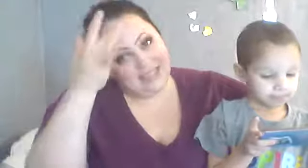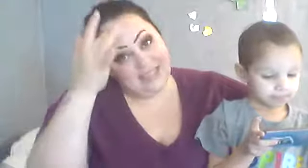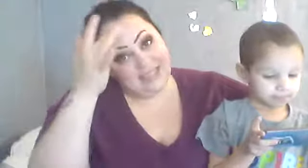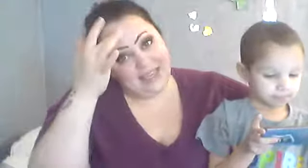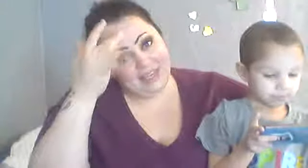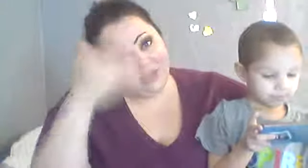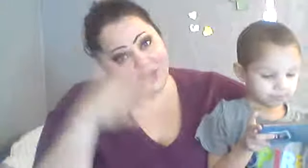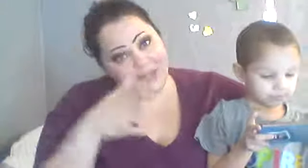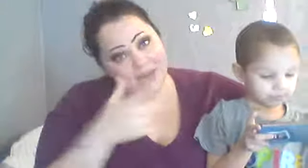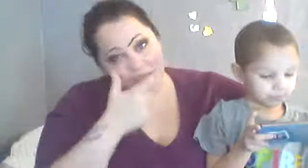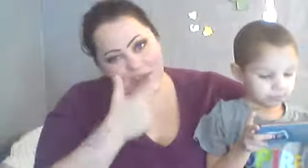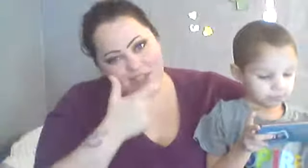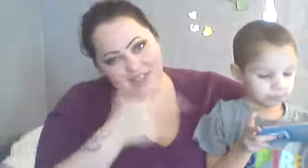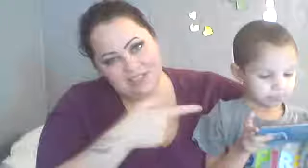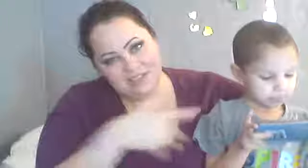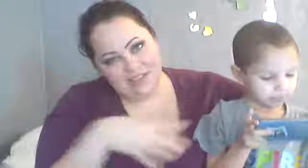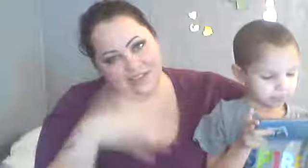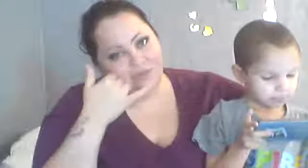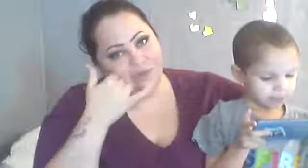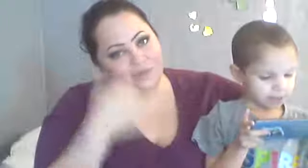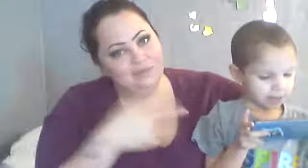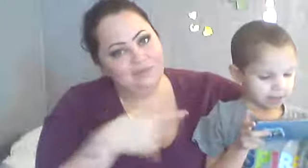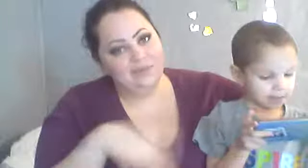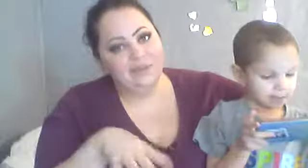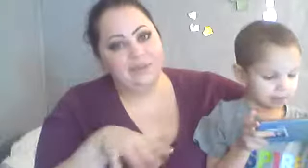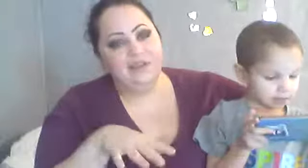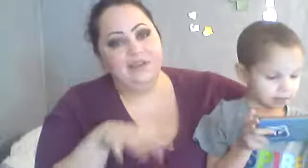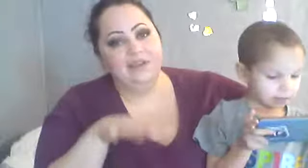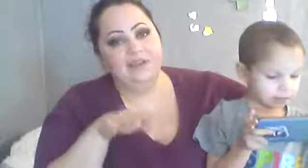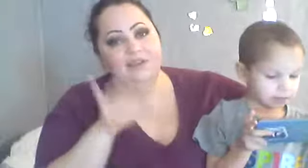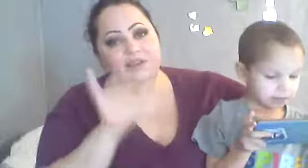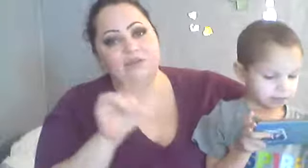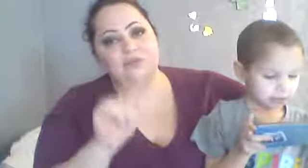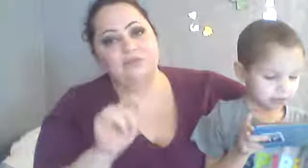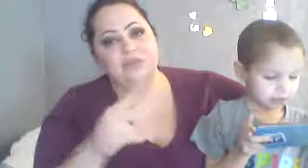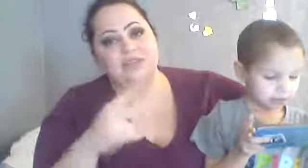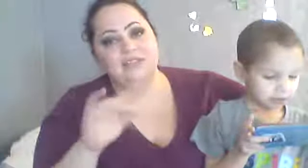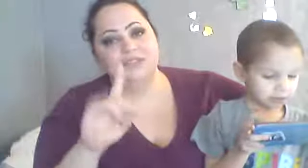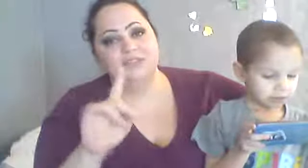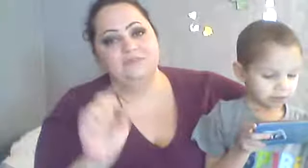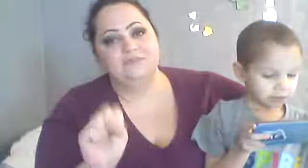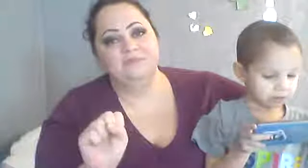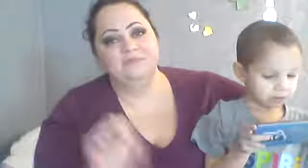Papa. He's sick, so I let him watch his phone. YouTube Kids.